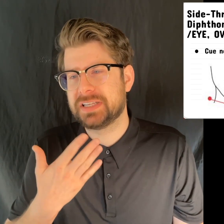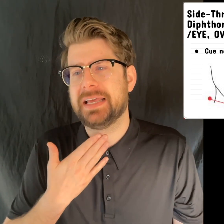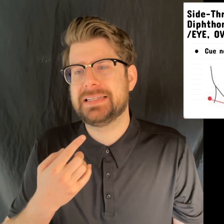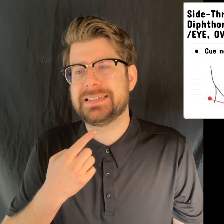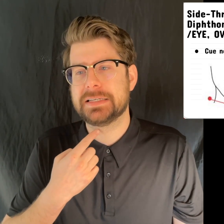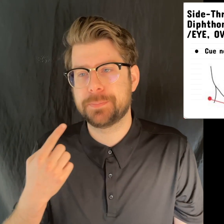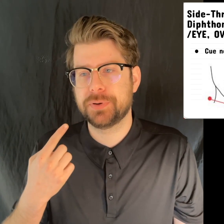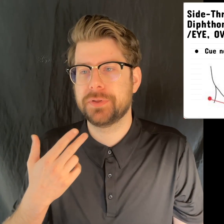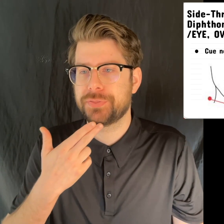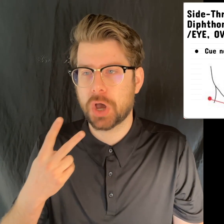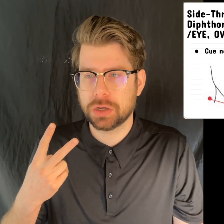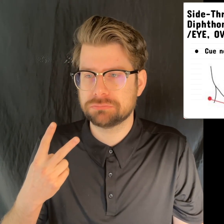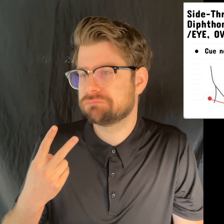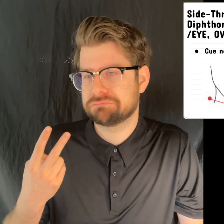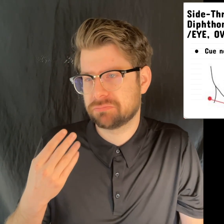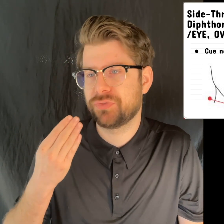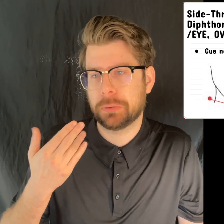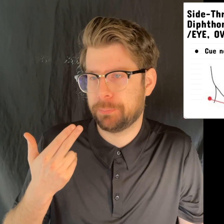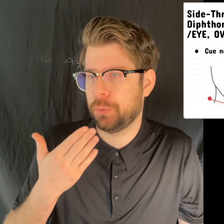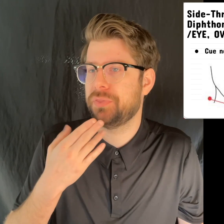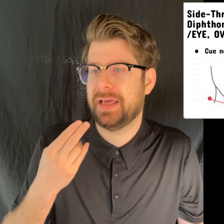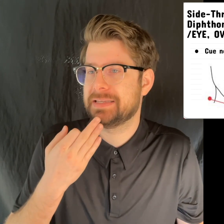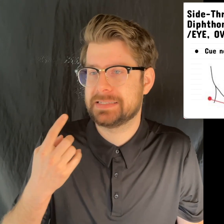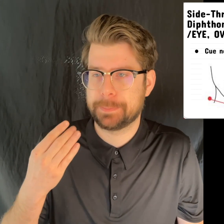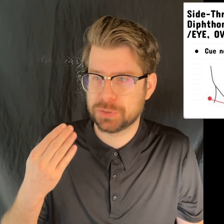say diphthong. They're both acceptable.